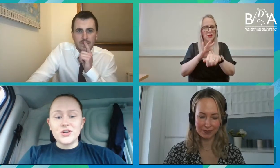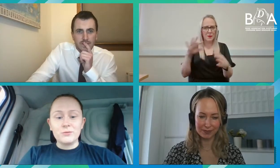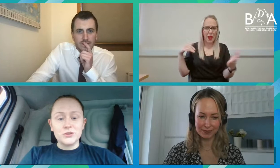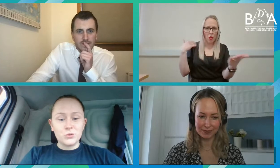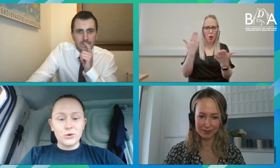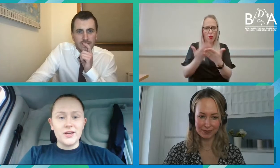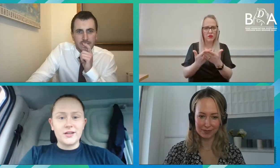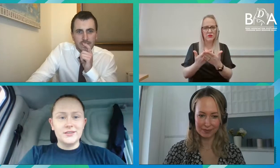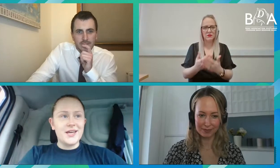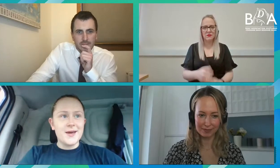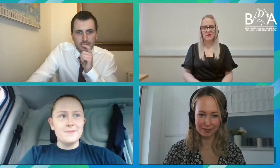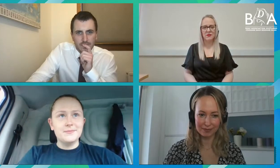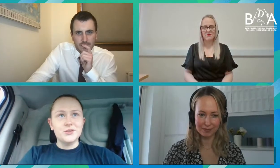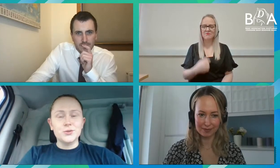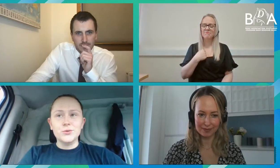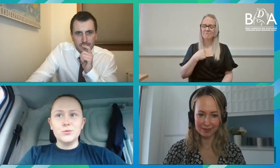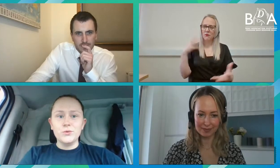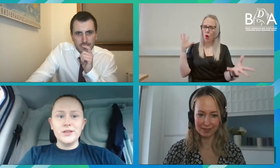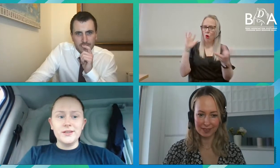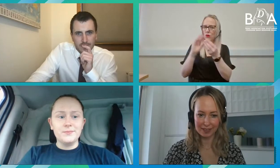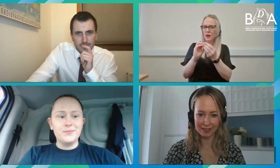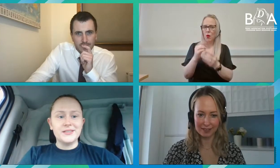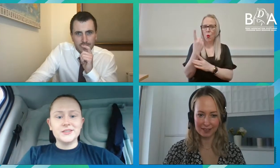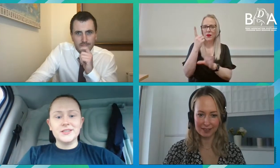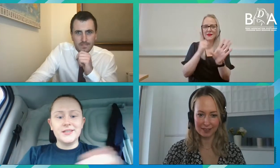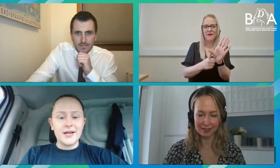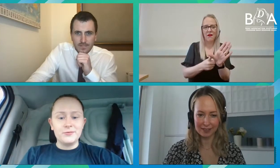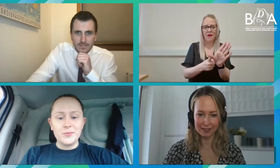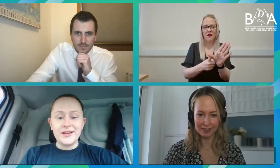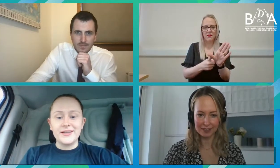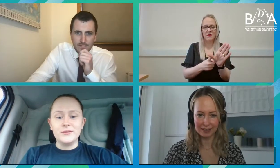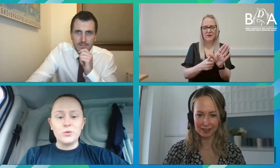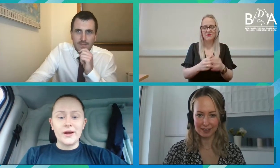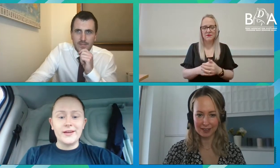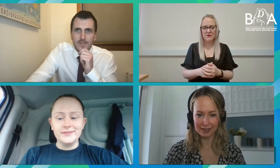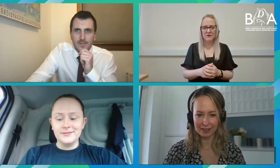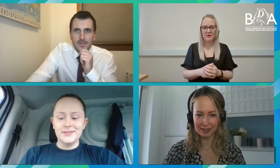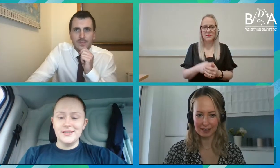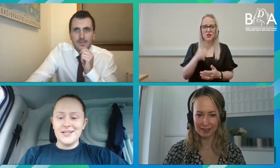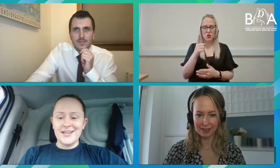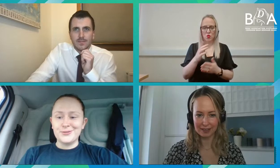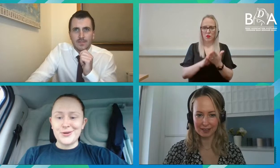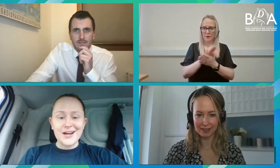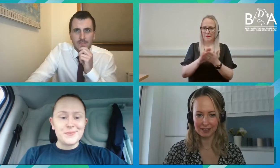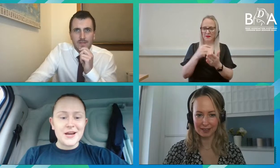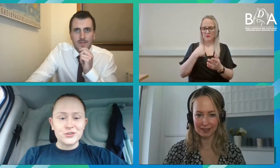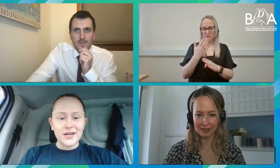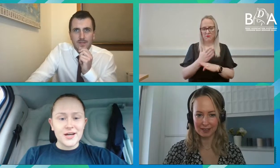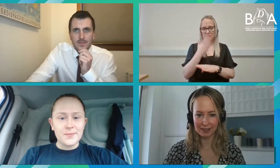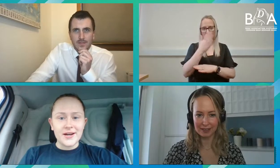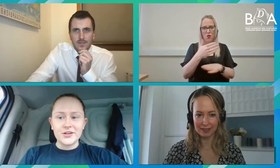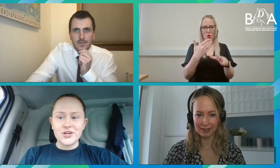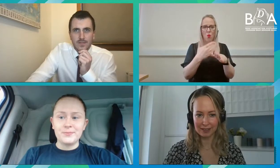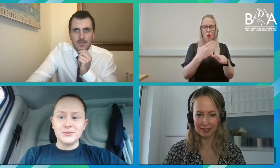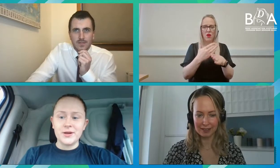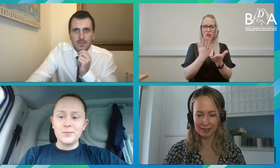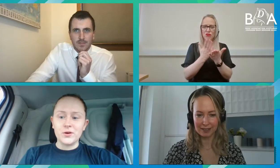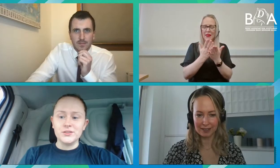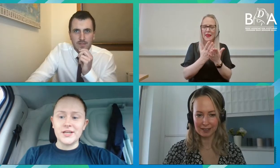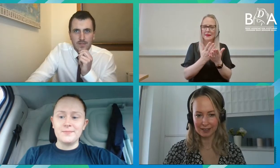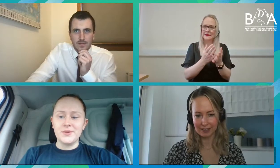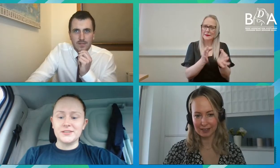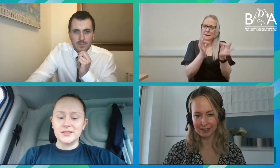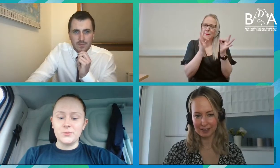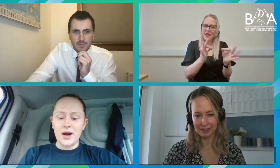My apprenticeship was 1 year, so we basically implemented working. It was quite a special kind of apprenticeship as